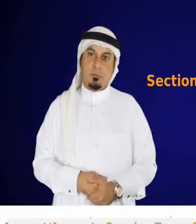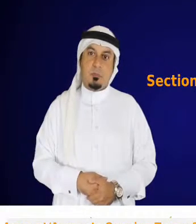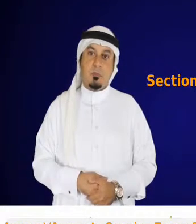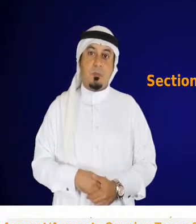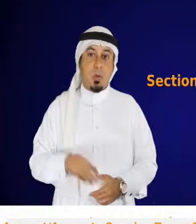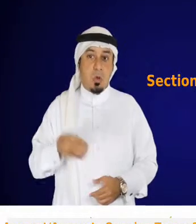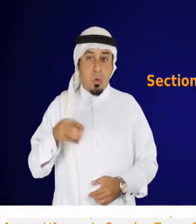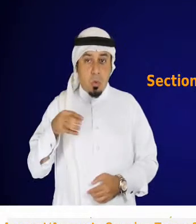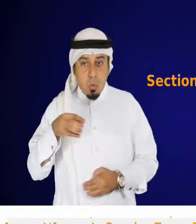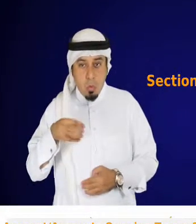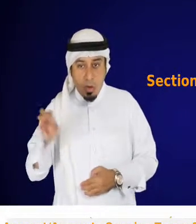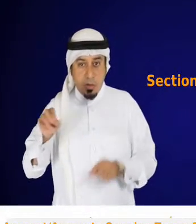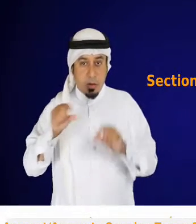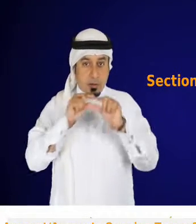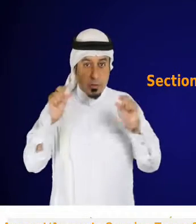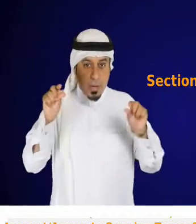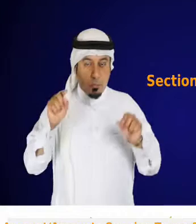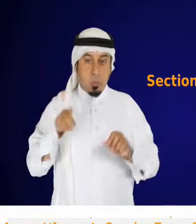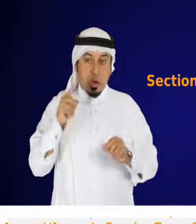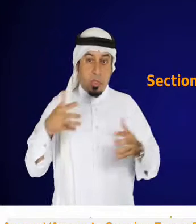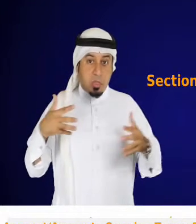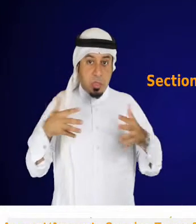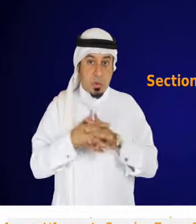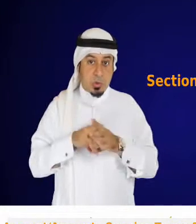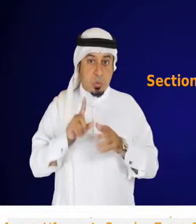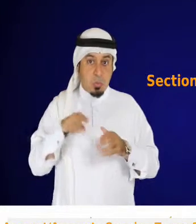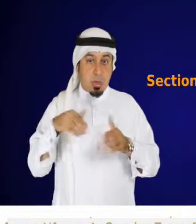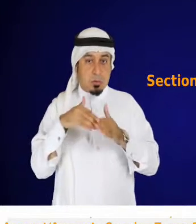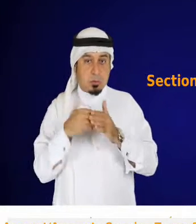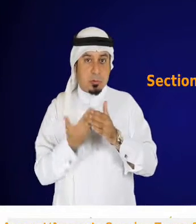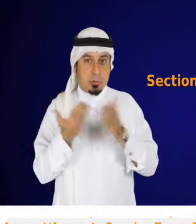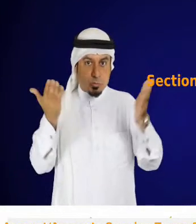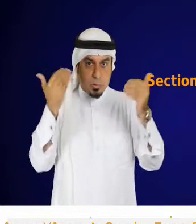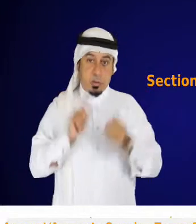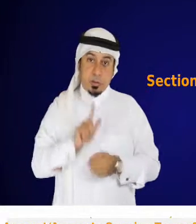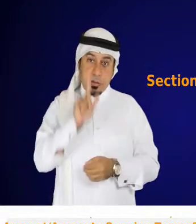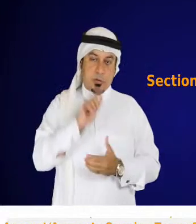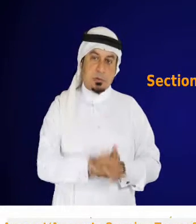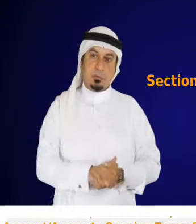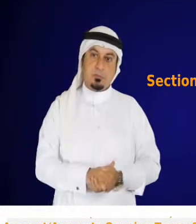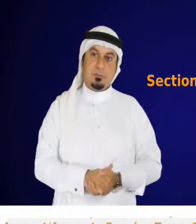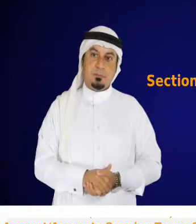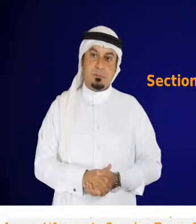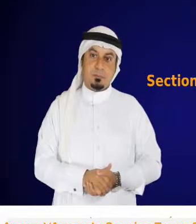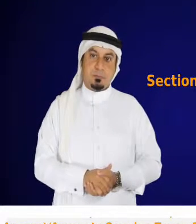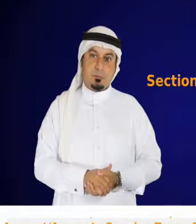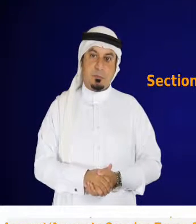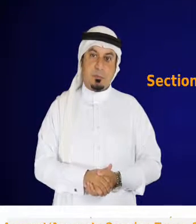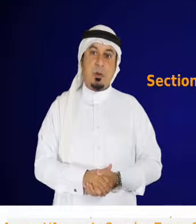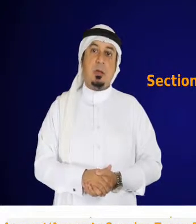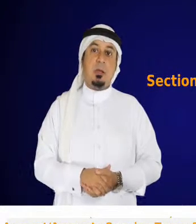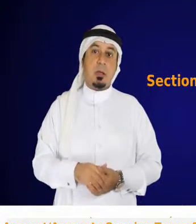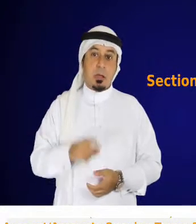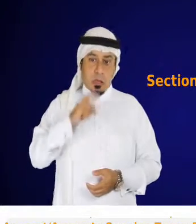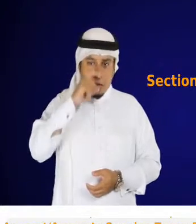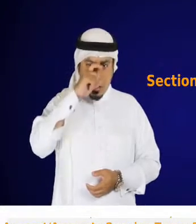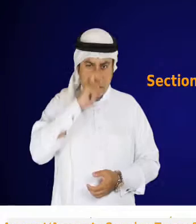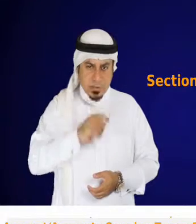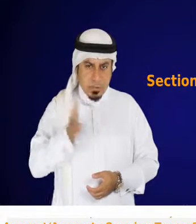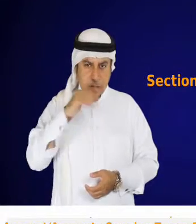17. In case of any amount being deposited by mistake in the account, the bank may recover such amounts and reverse such entries